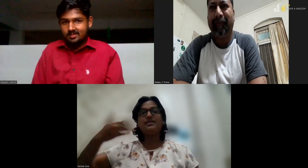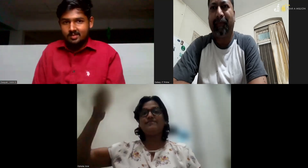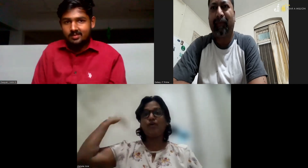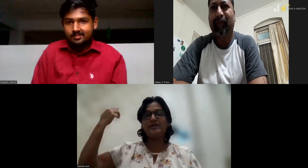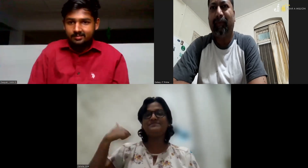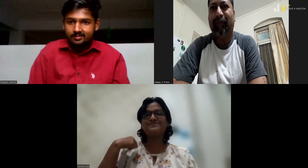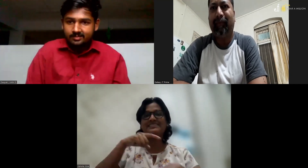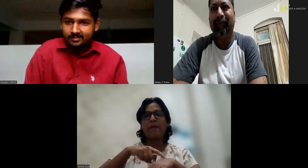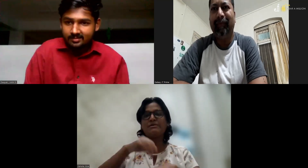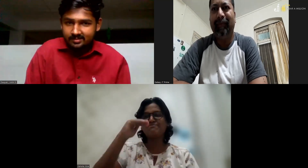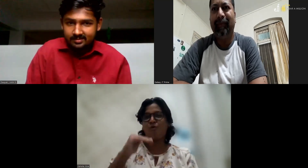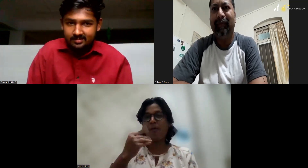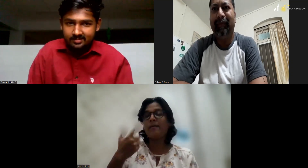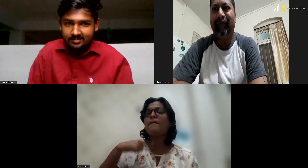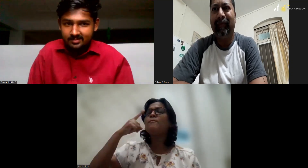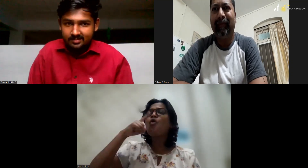traveling?